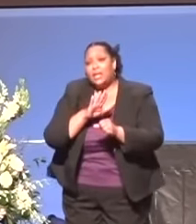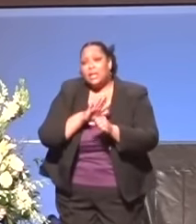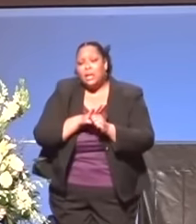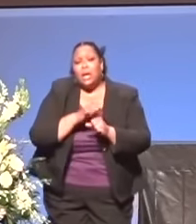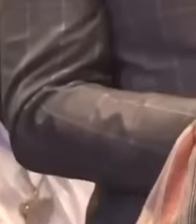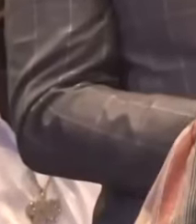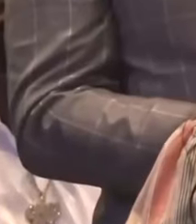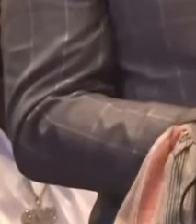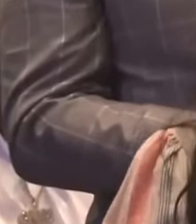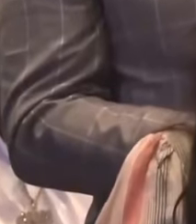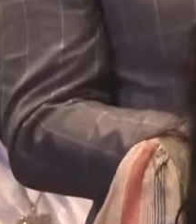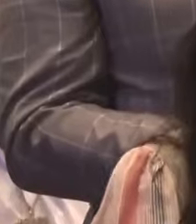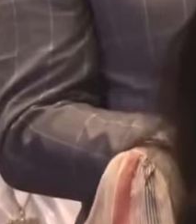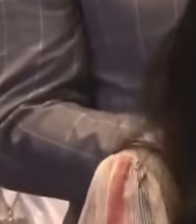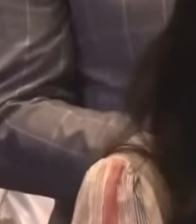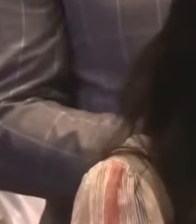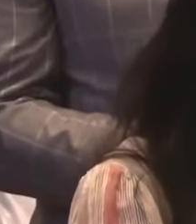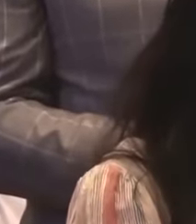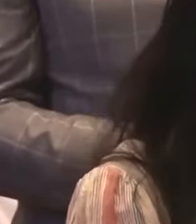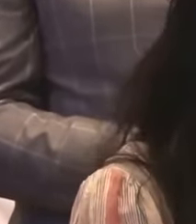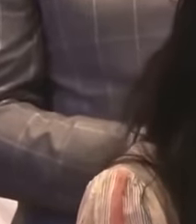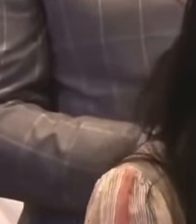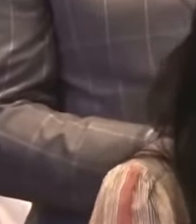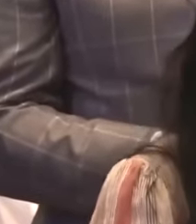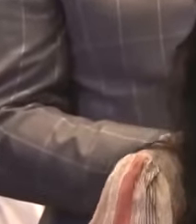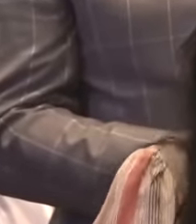will not leave you.